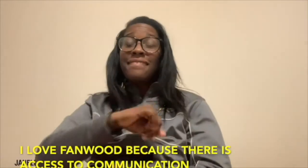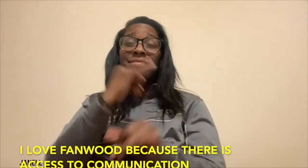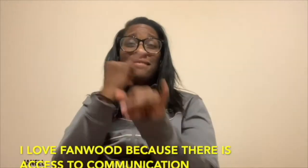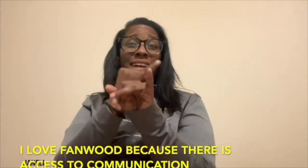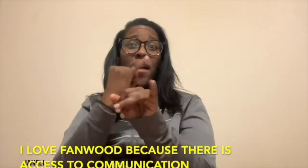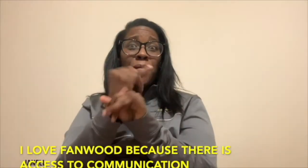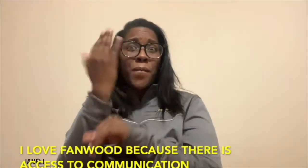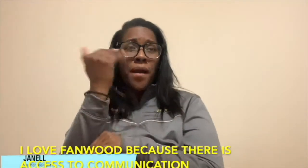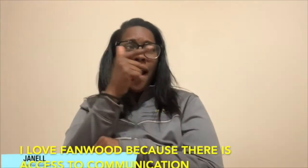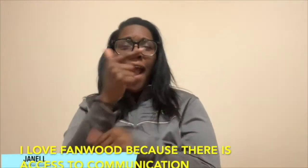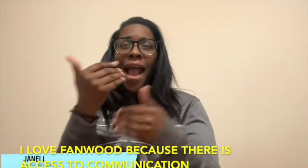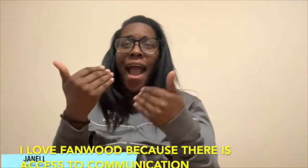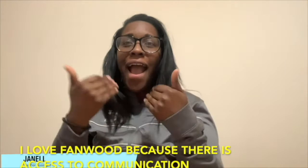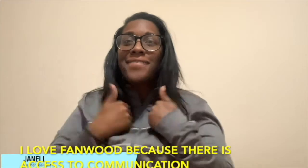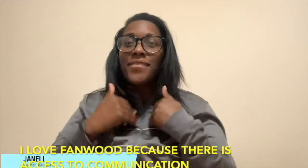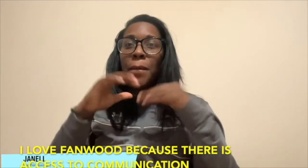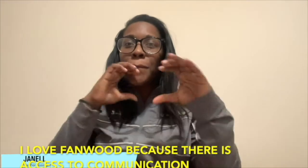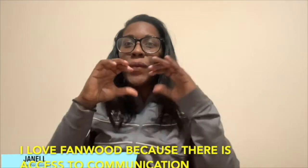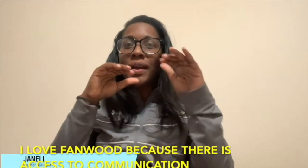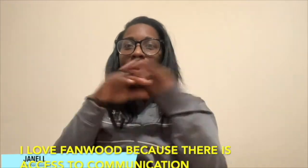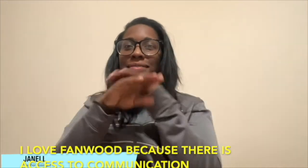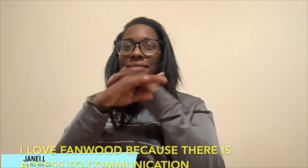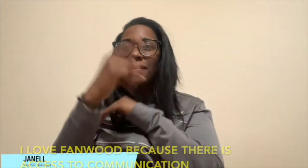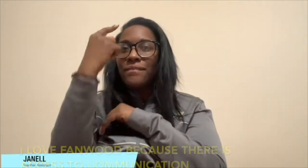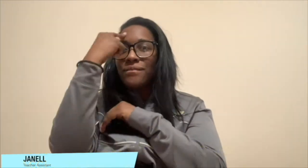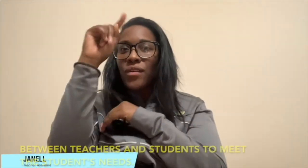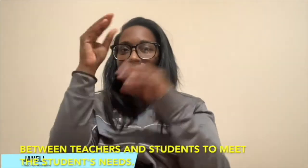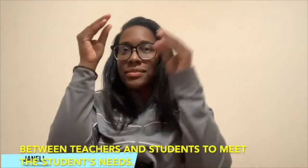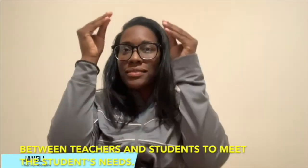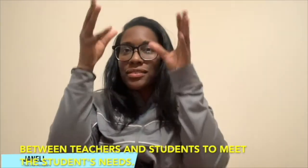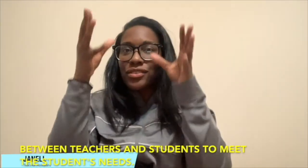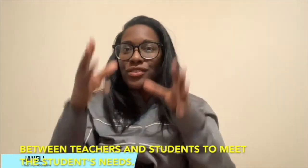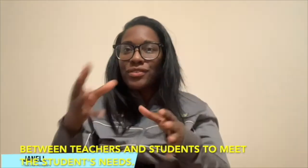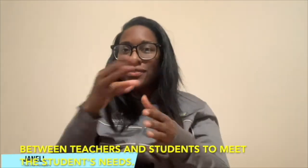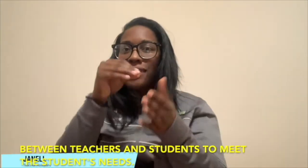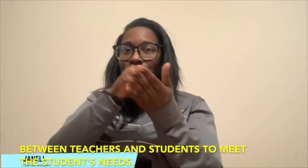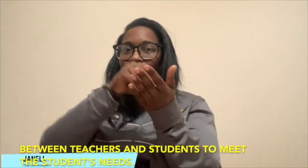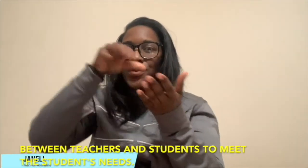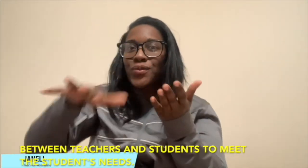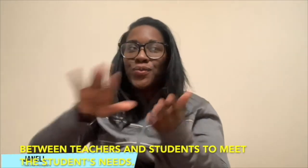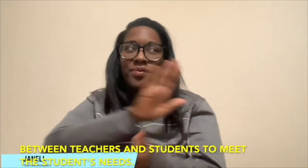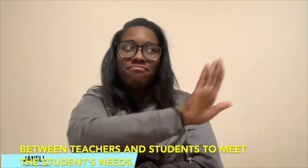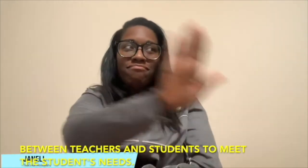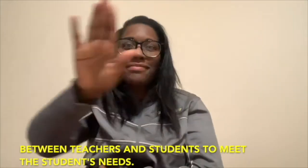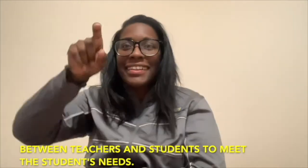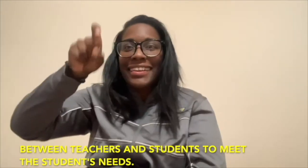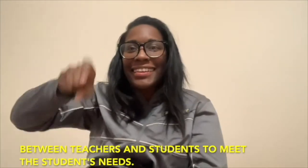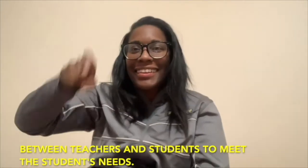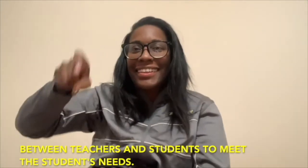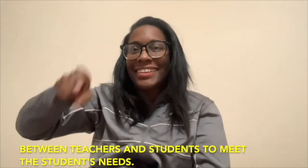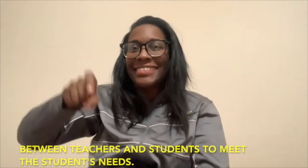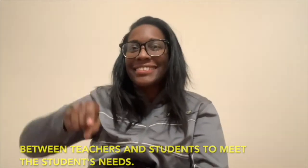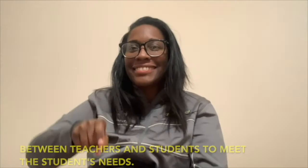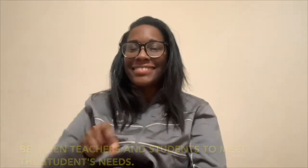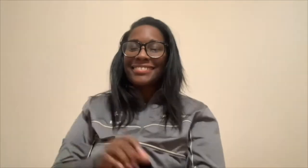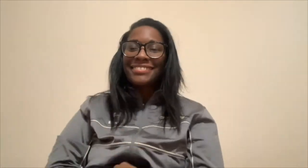I love Fanwood because there's access to communication between teachers and students to meet the students' needs.